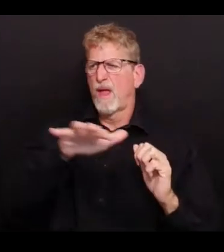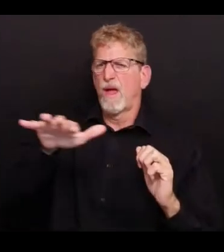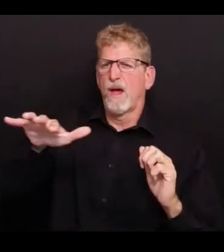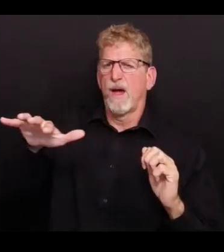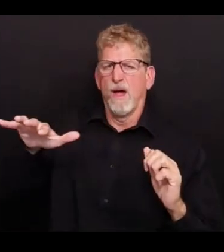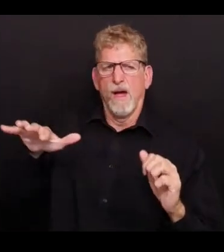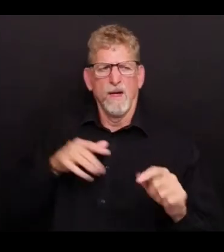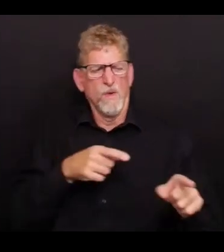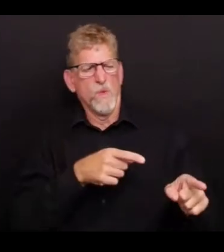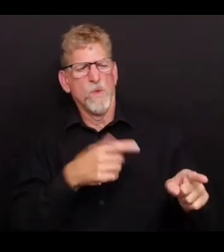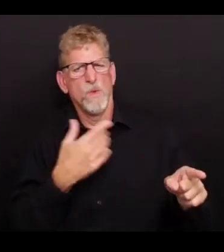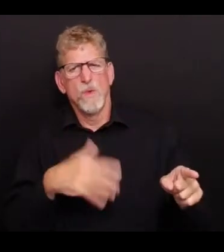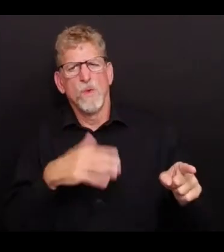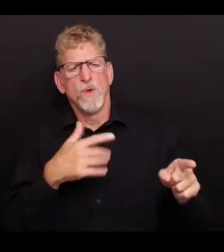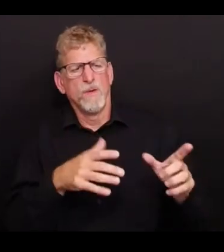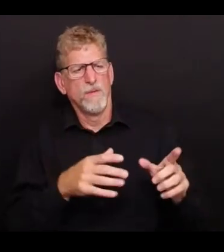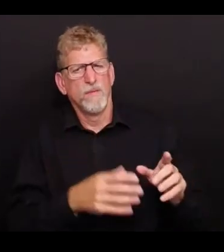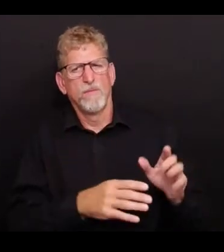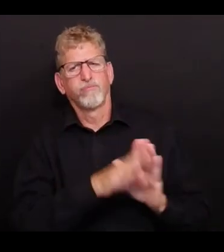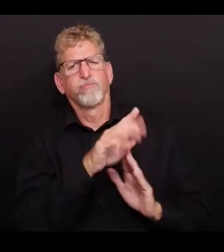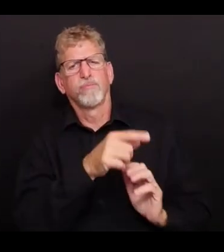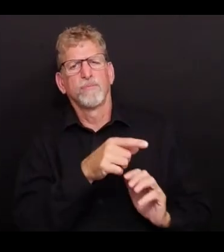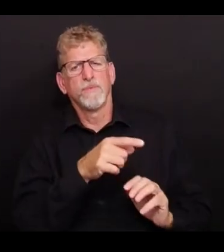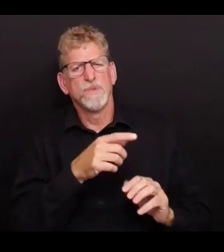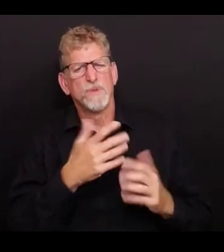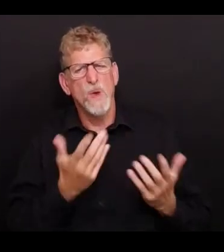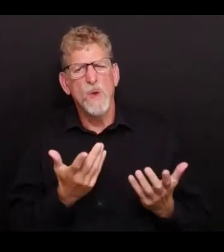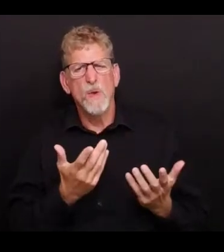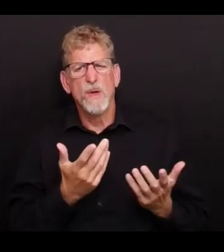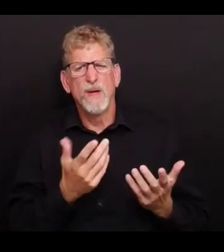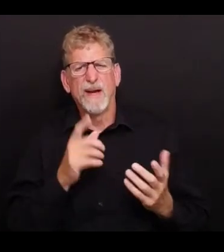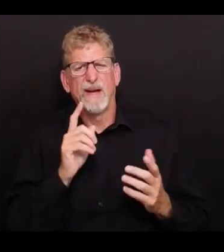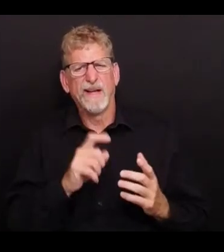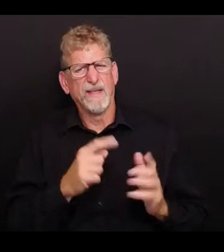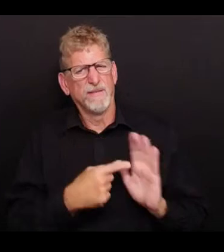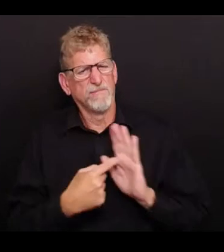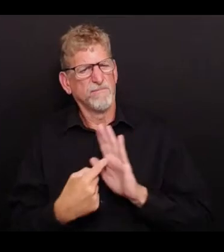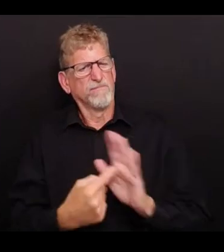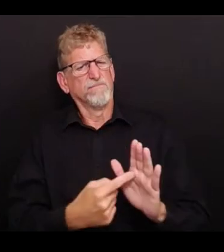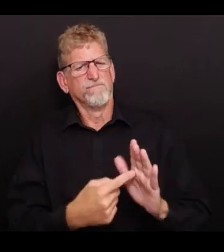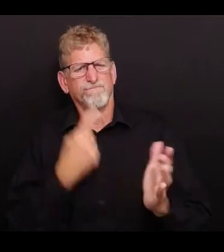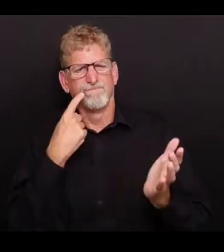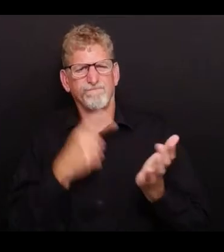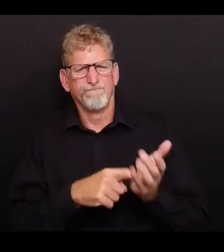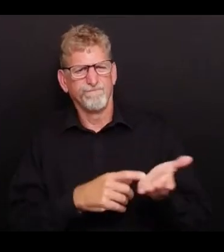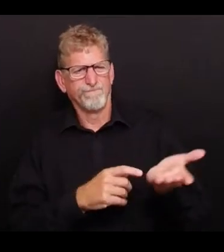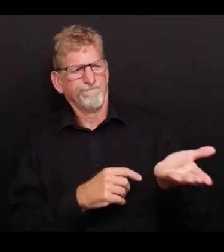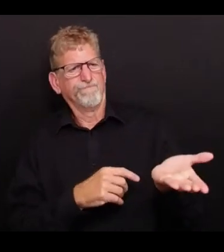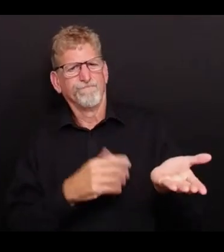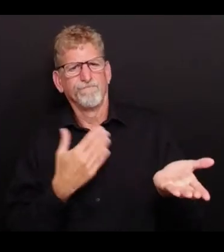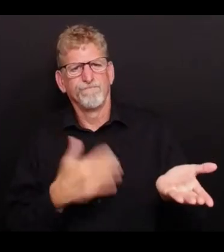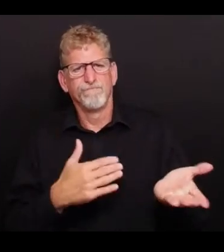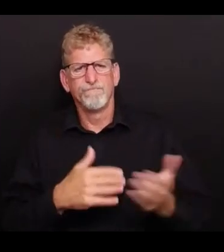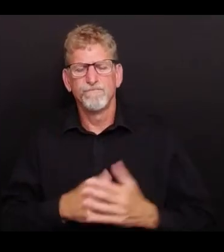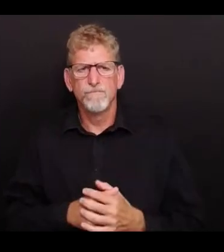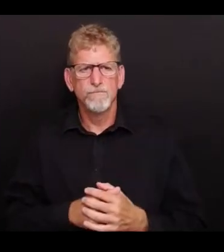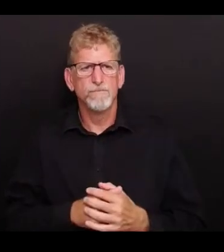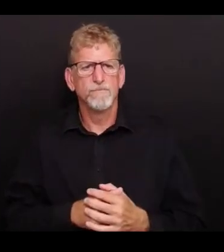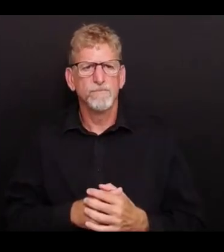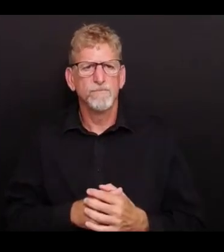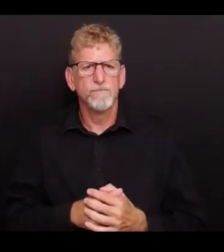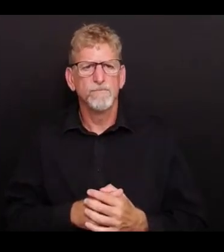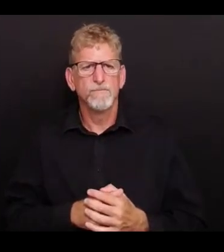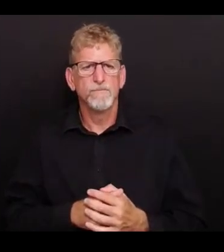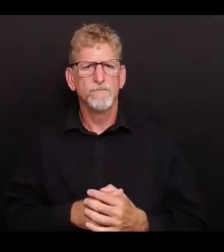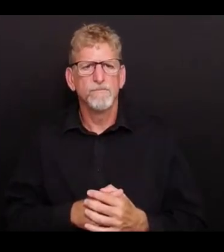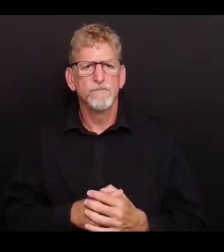enrollees that held that distinction. And while disability waiver status was associated with age, with those on a waiver tending to be older than those not on a